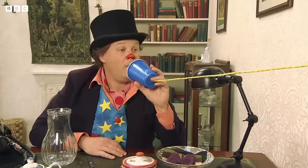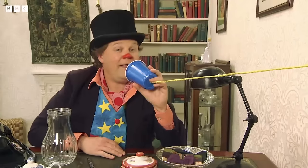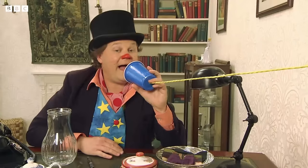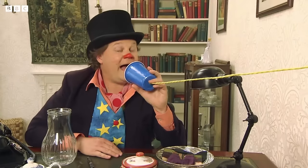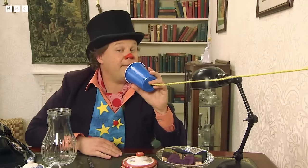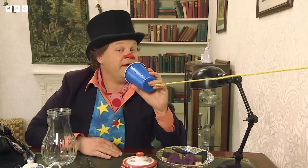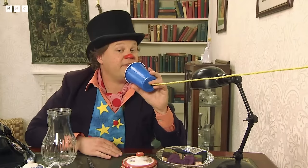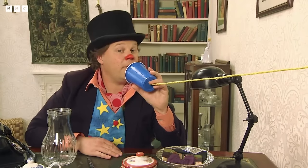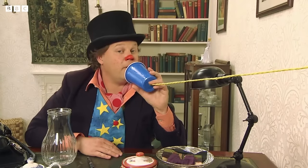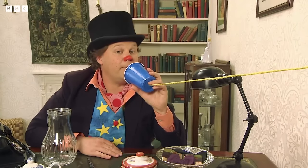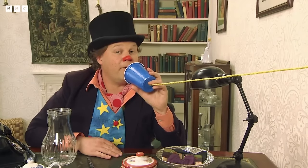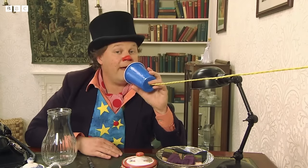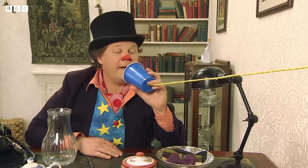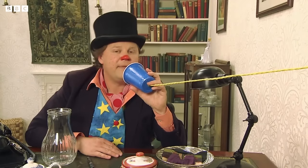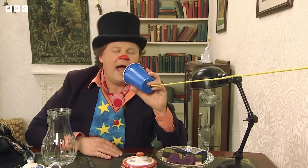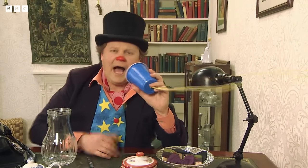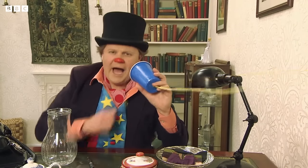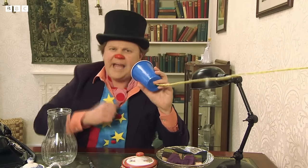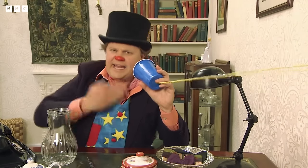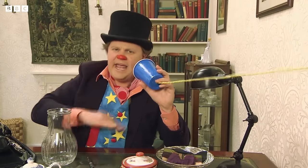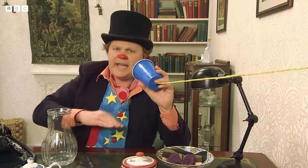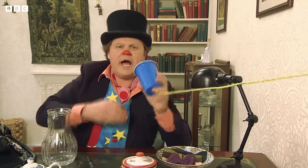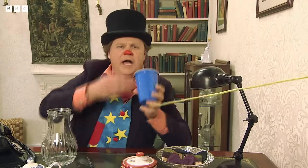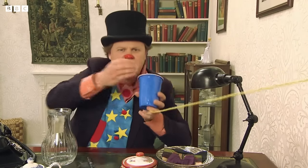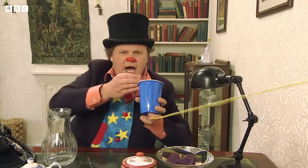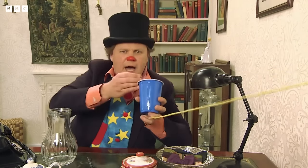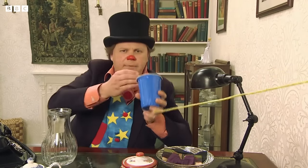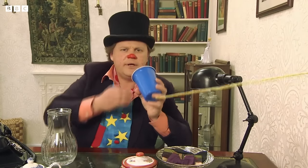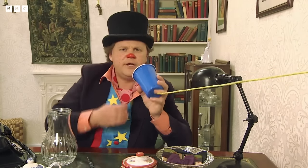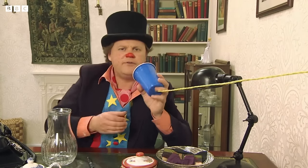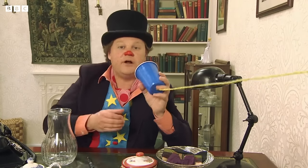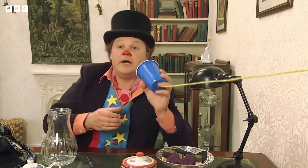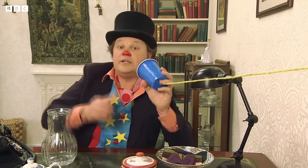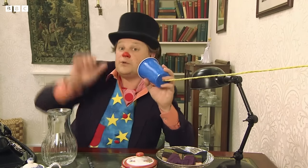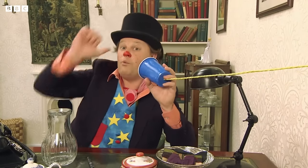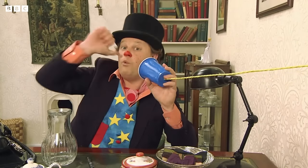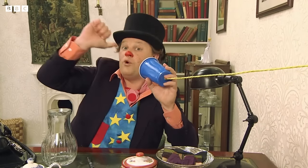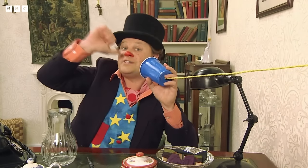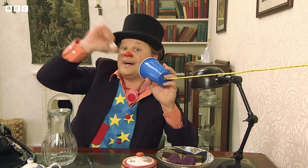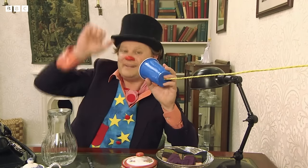Well, I must go, old boy. I need a cup for some water.